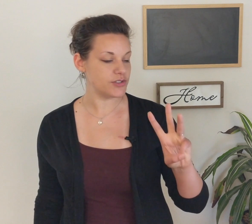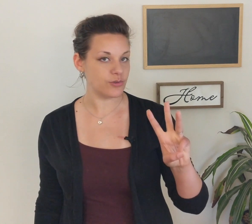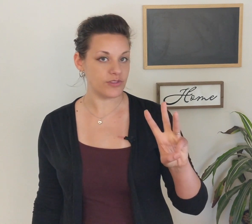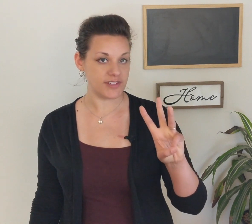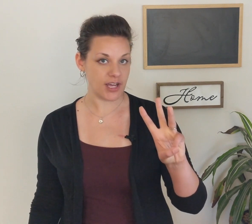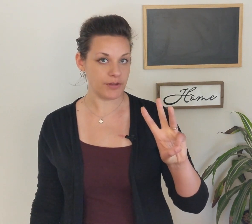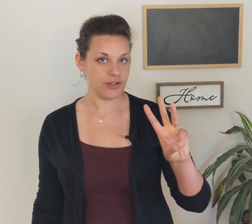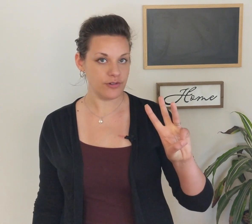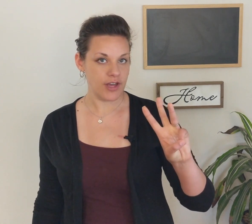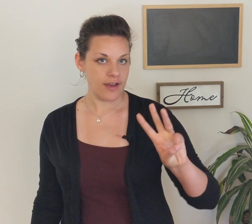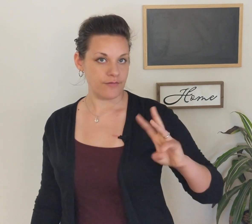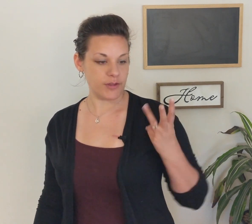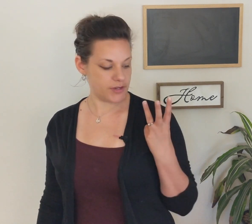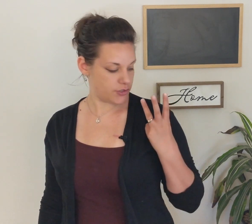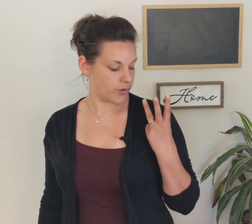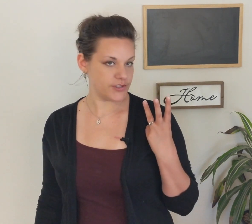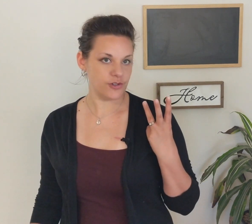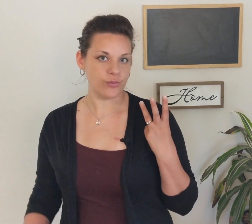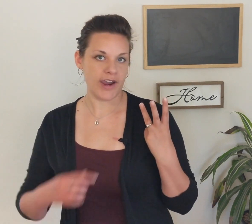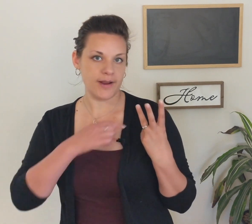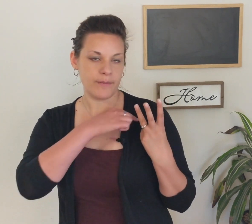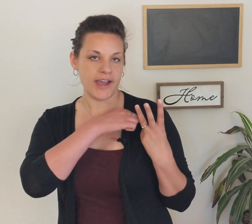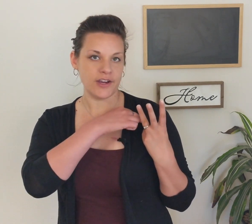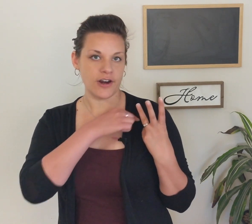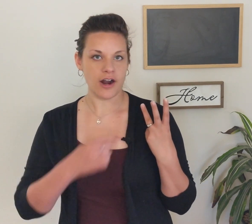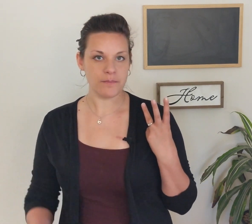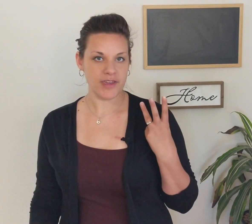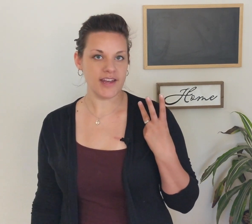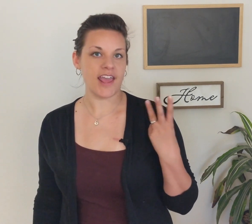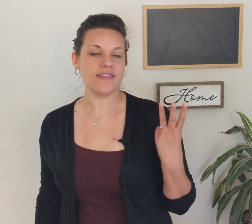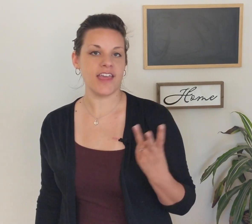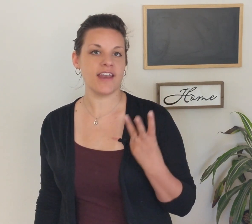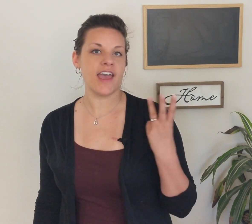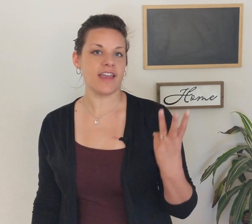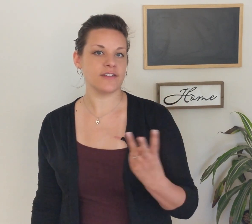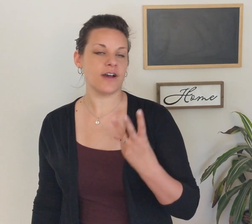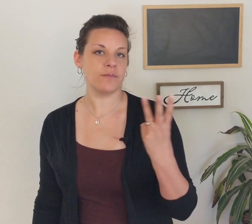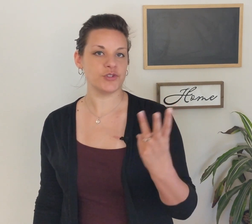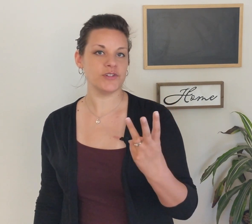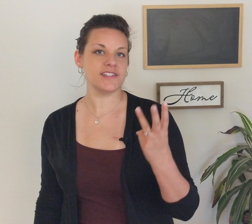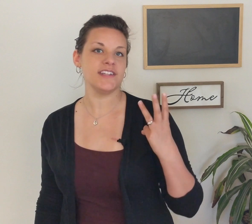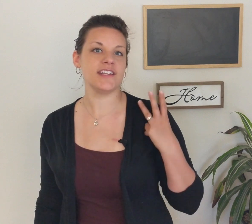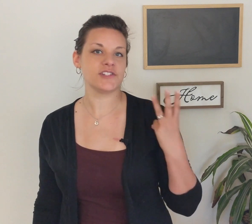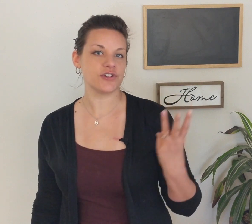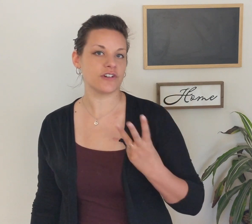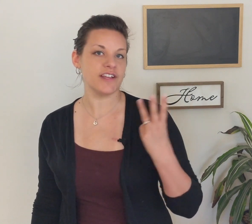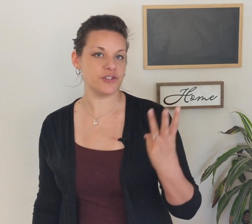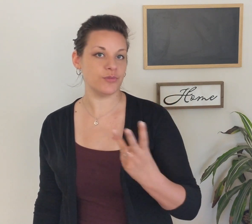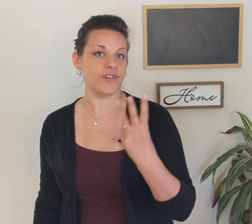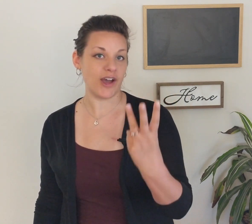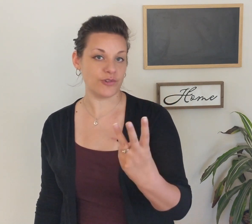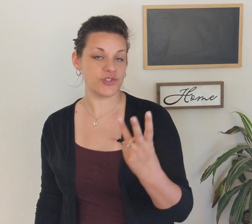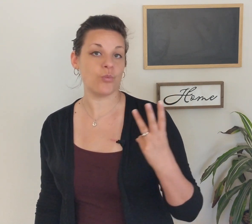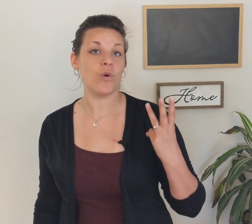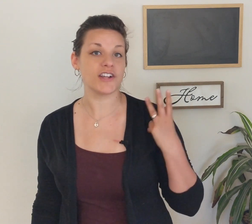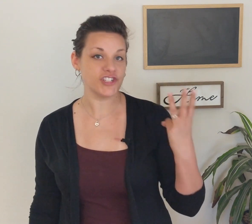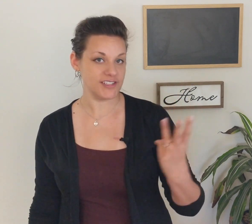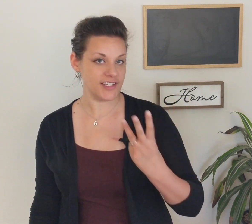the W, flip it towards you right by your armpit, and then twist it in a circle as you move it out. So Washington,